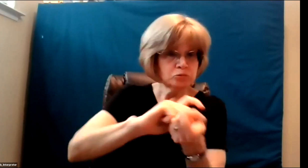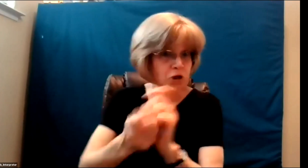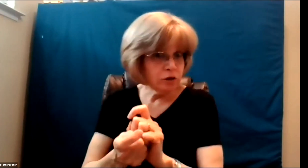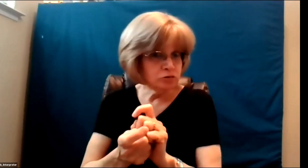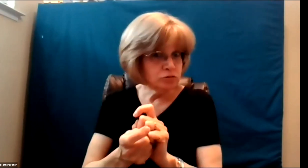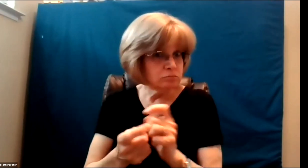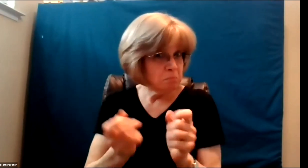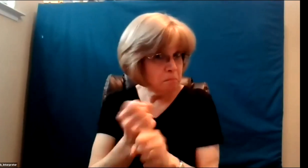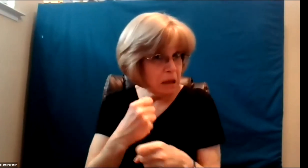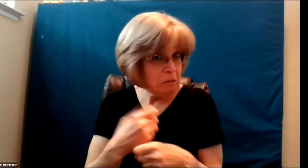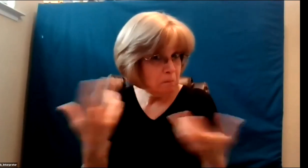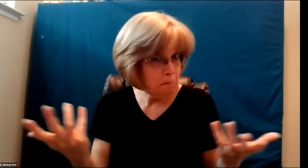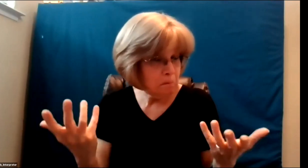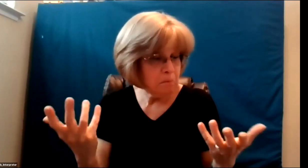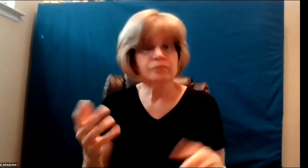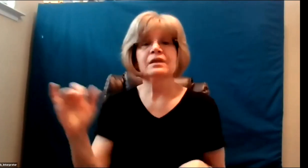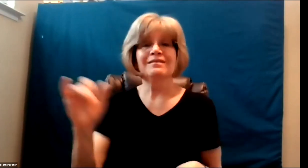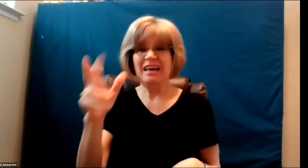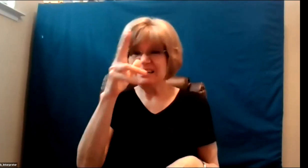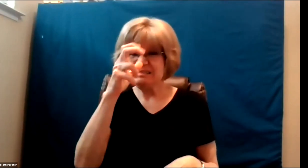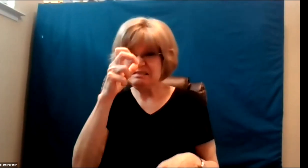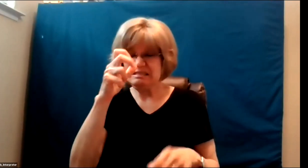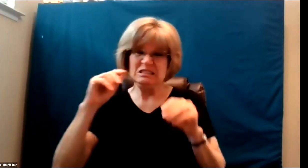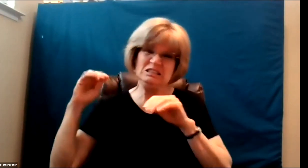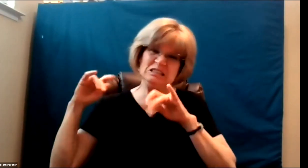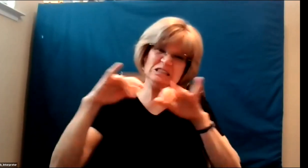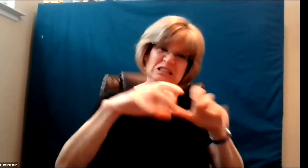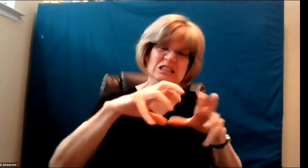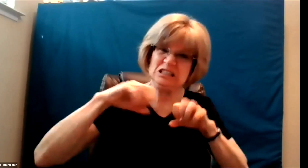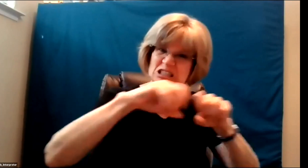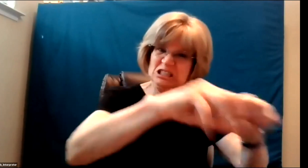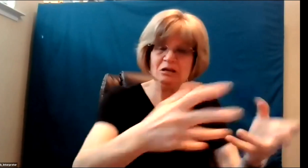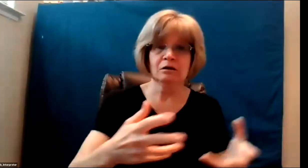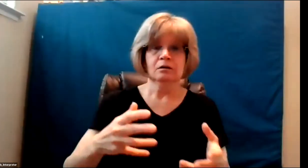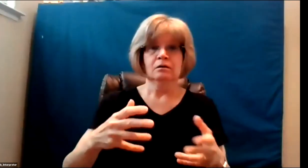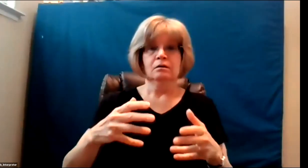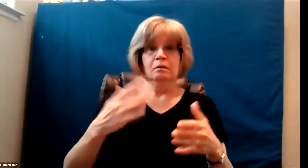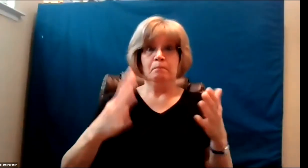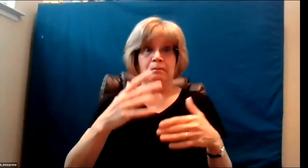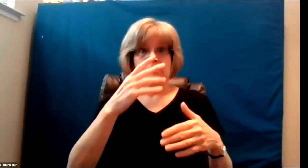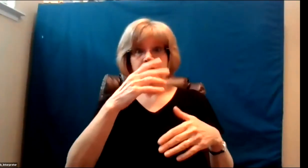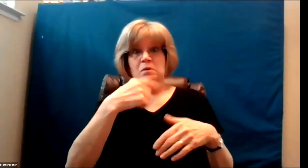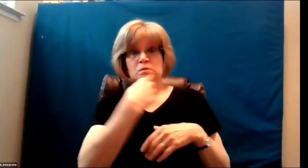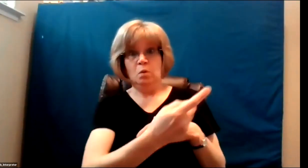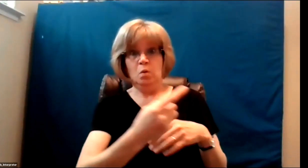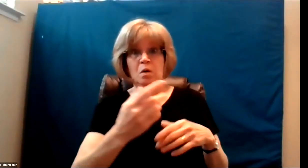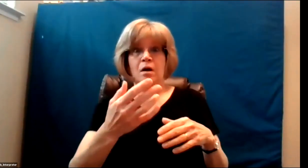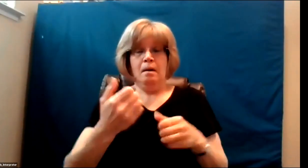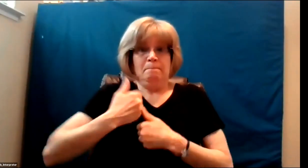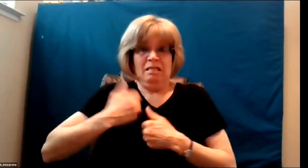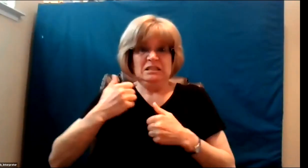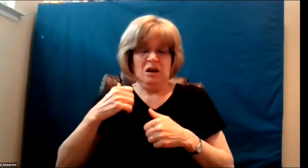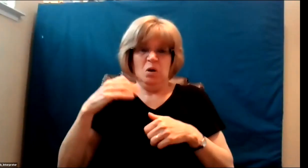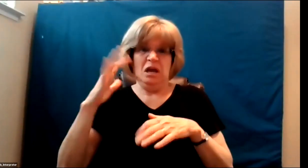mean, just like that locust invasion could be a foretelling of a military invasion from Babylon, is this